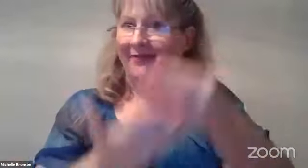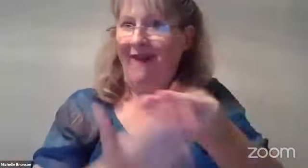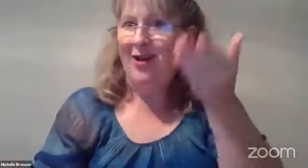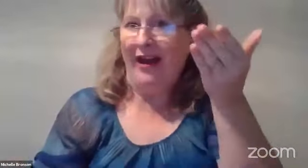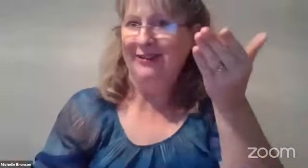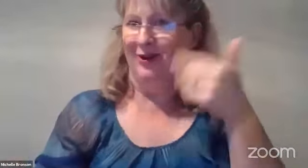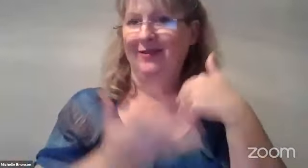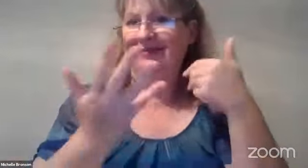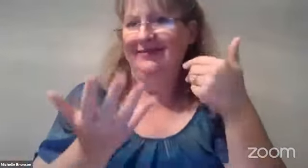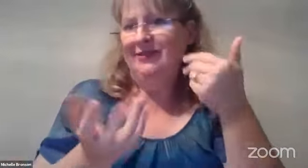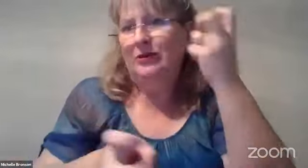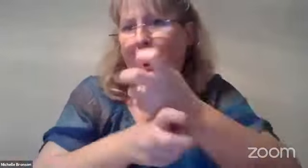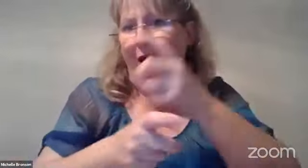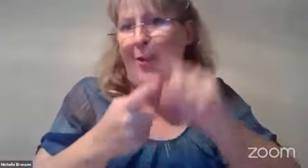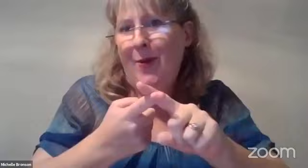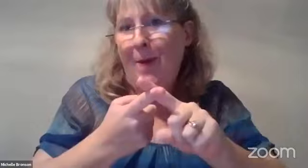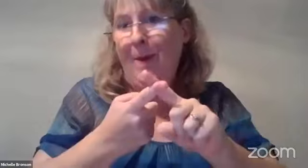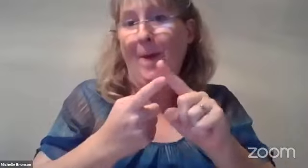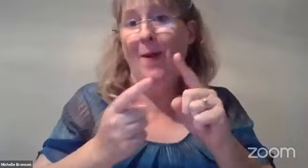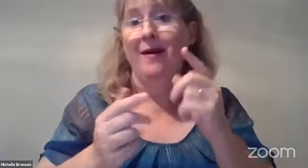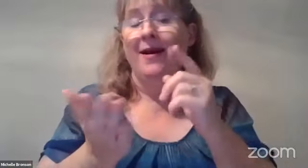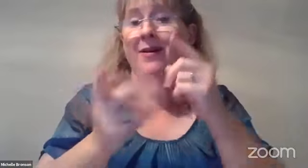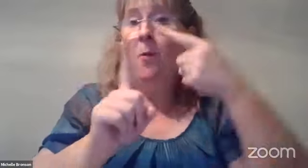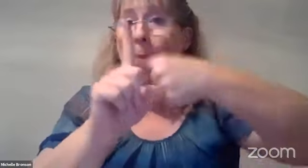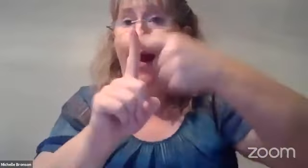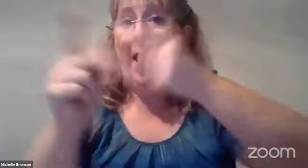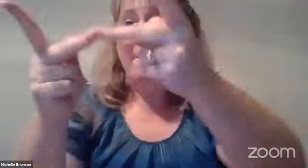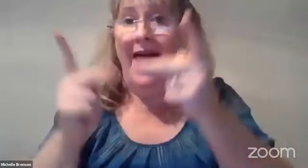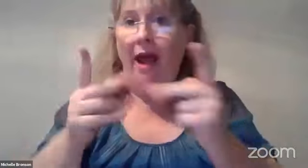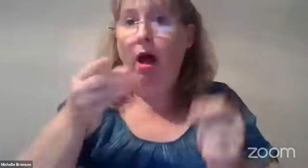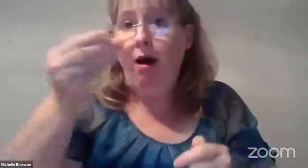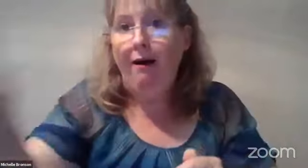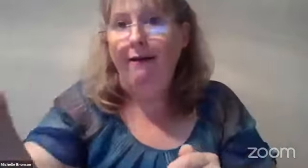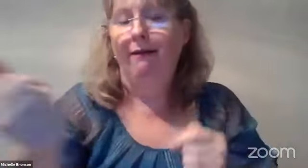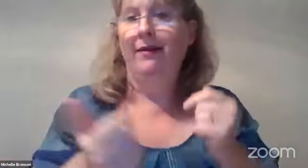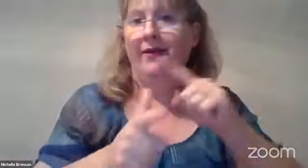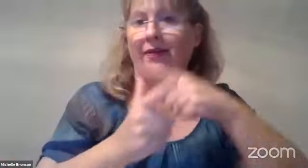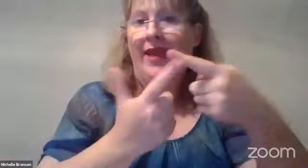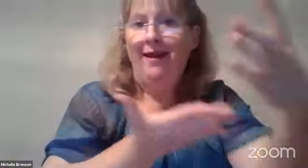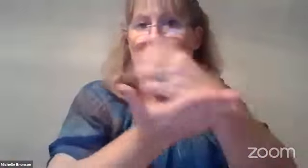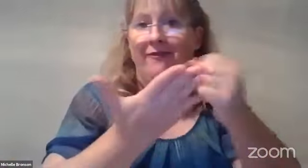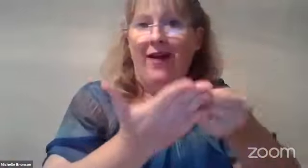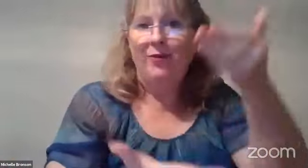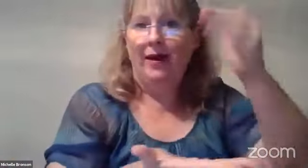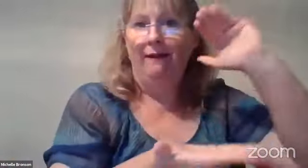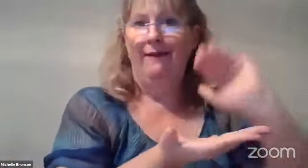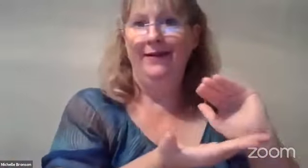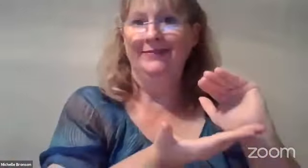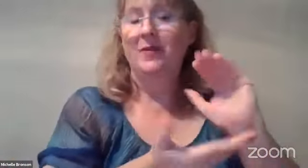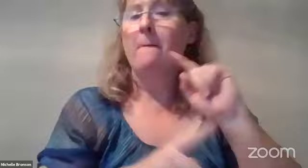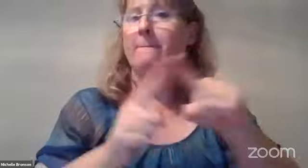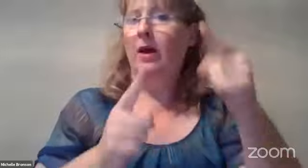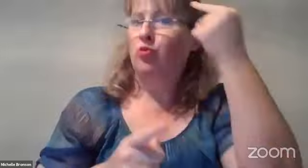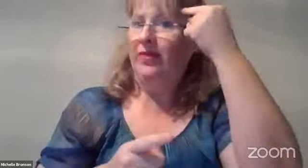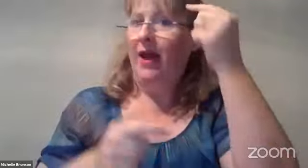to see all of our options in terms of making sure we can still make money from this event. Because if we're having to pay to rent, having to